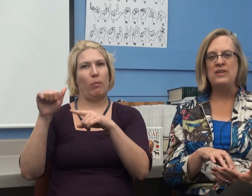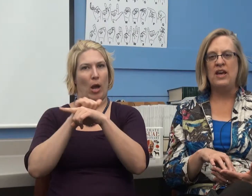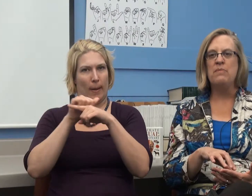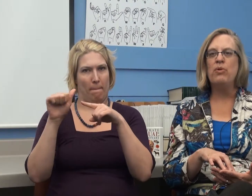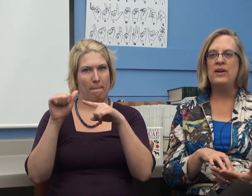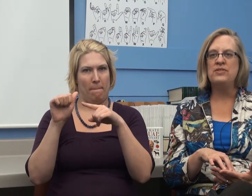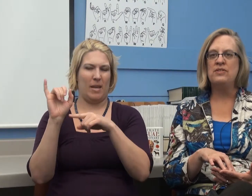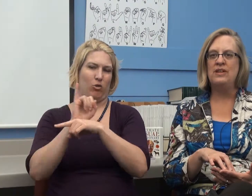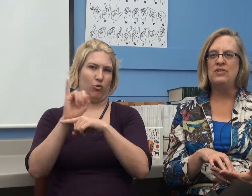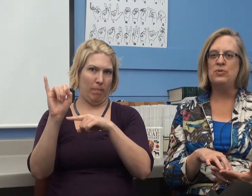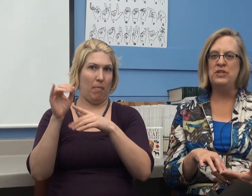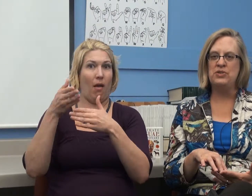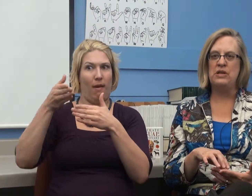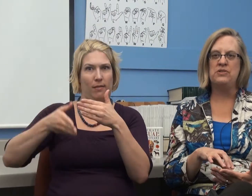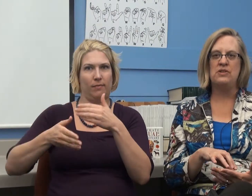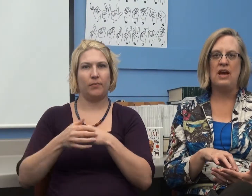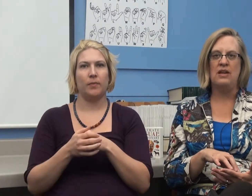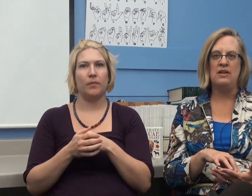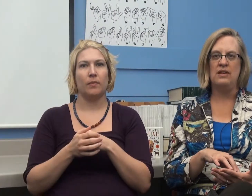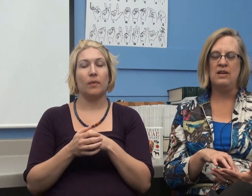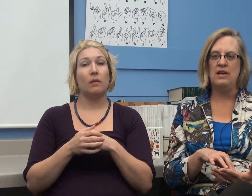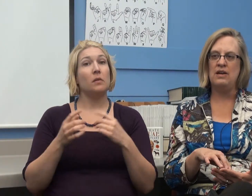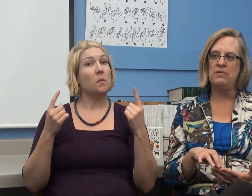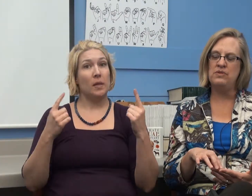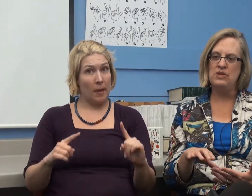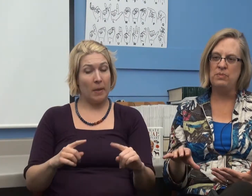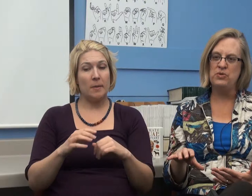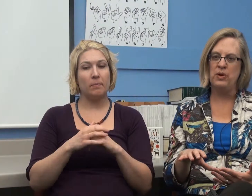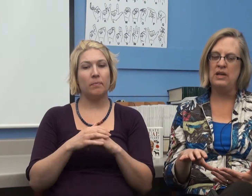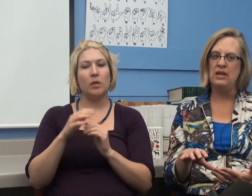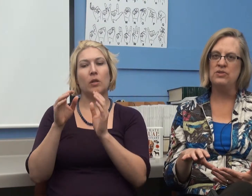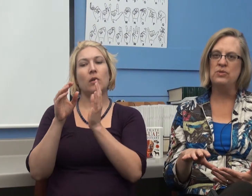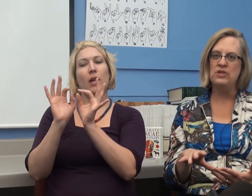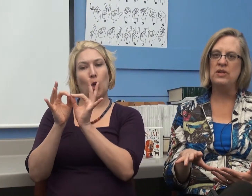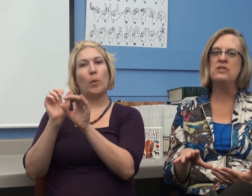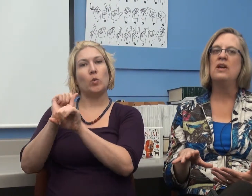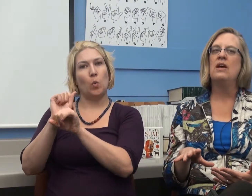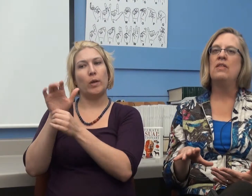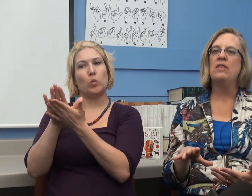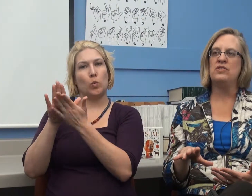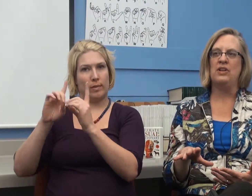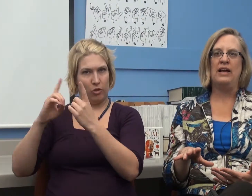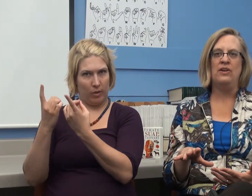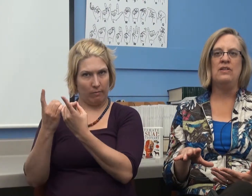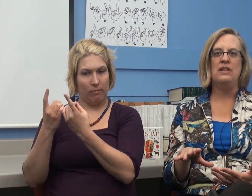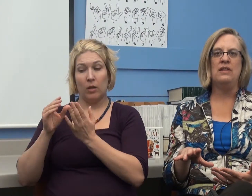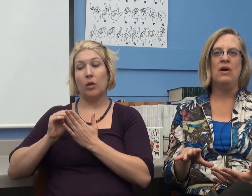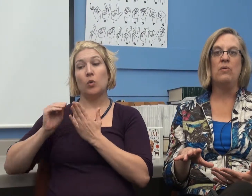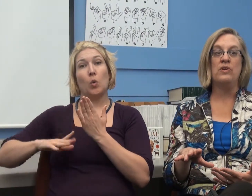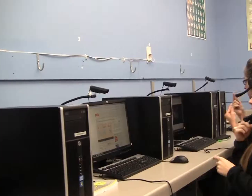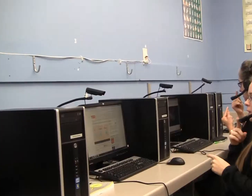So as they impress the school districts and the interpreters working in the school districts, there's a likelihood